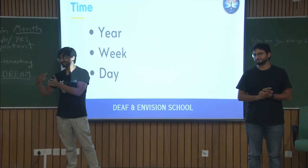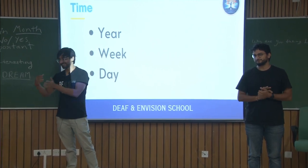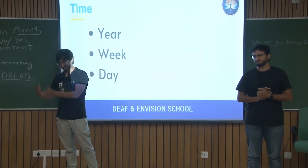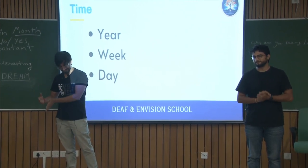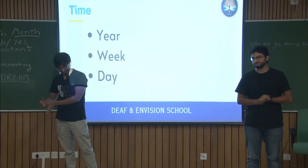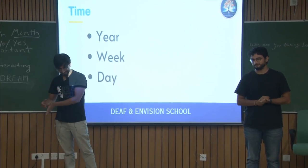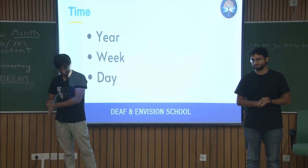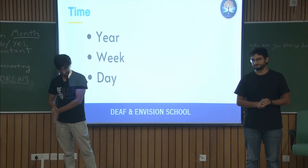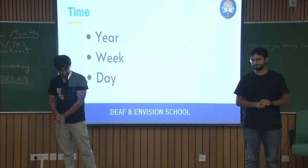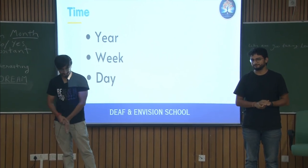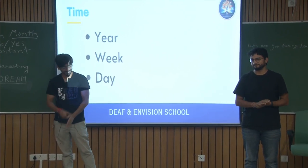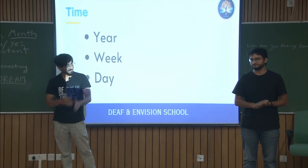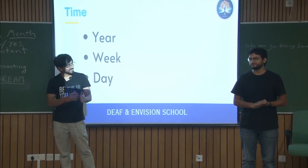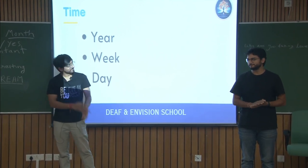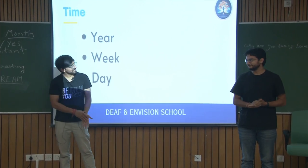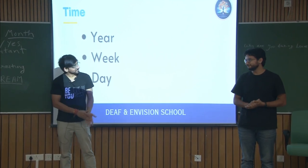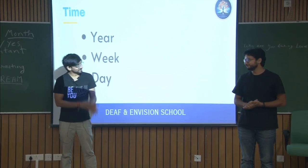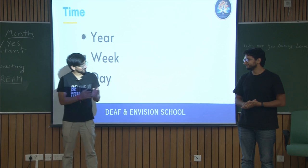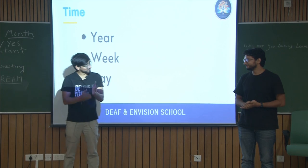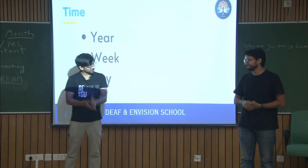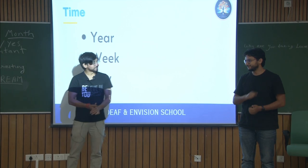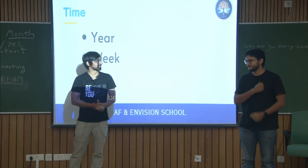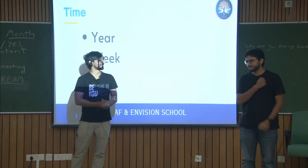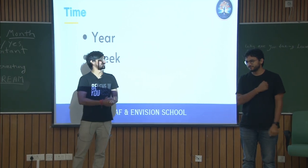Language class. And I feel sorry for it.